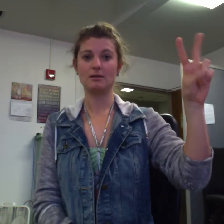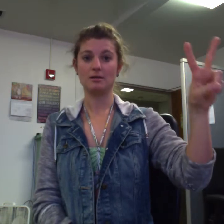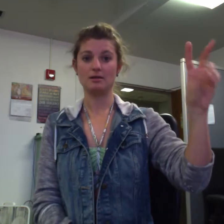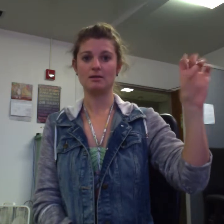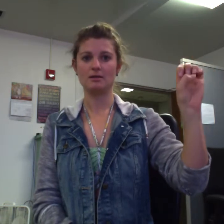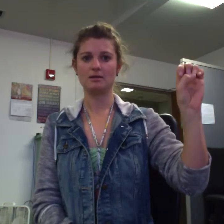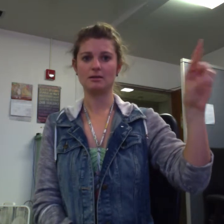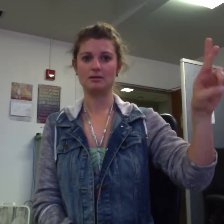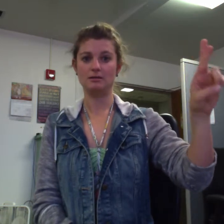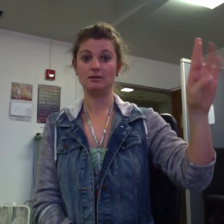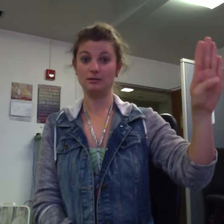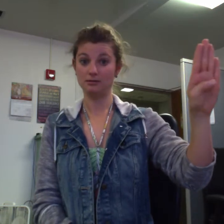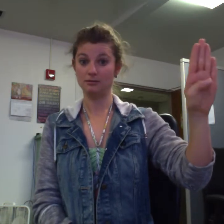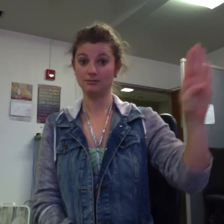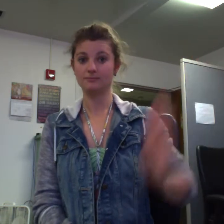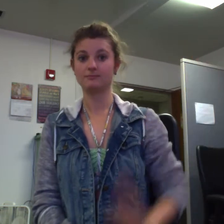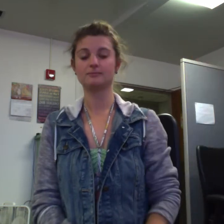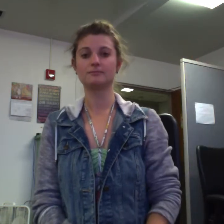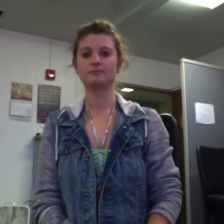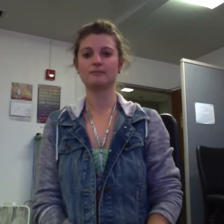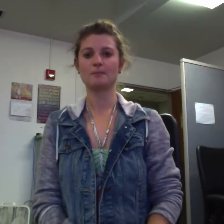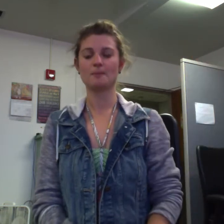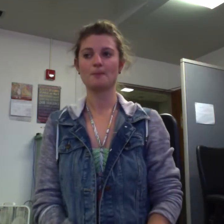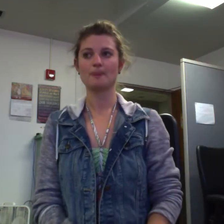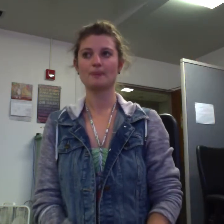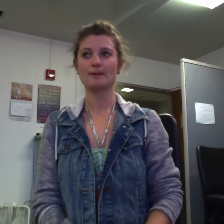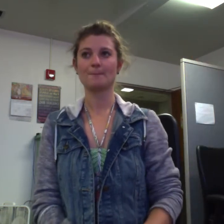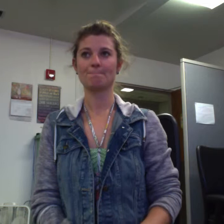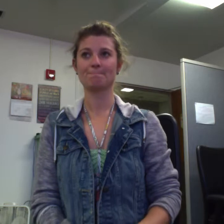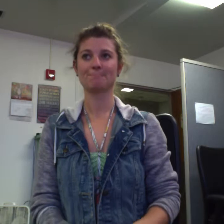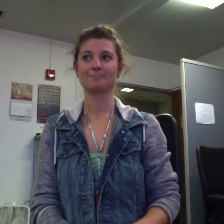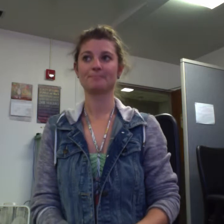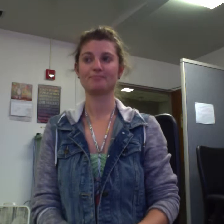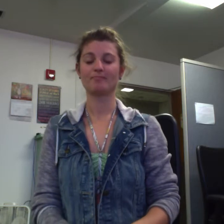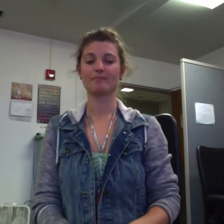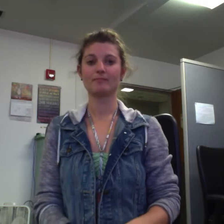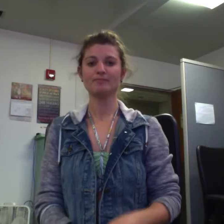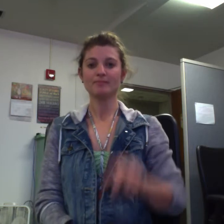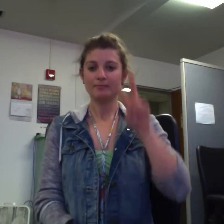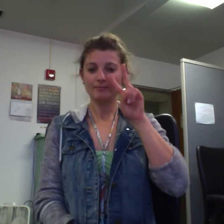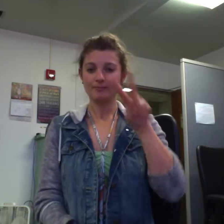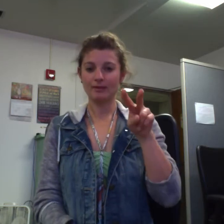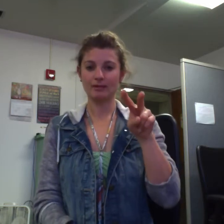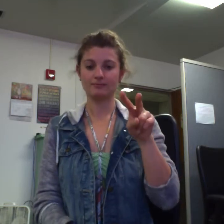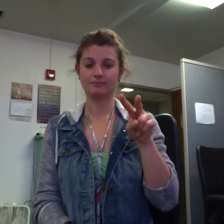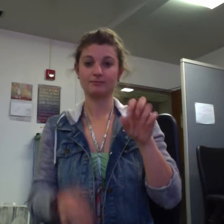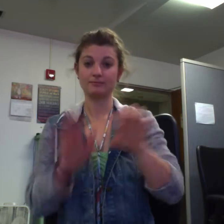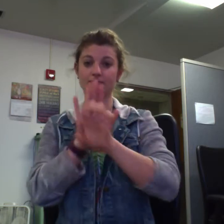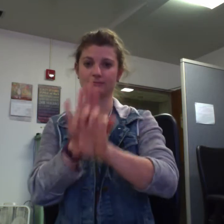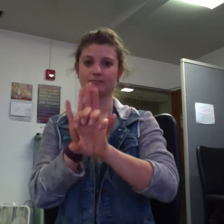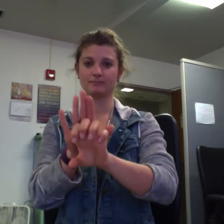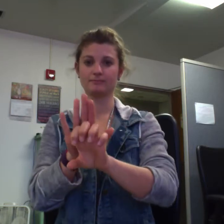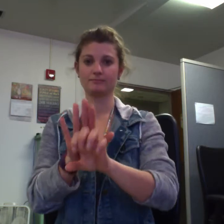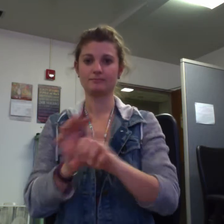chunks, we want to keep our adjectives with the nouns that they describe. So let's look at our example. The words